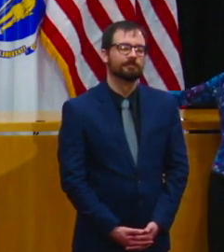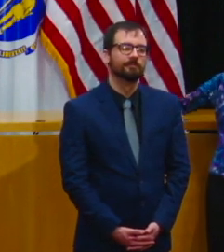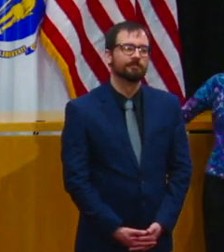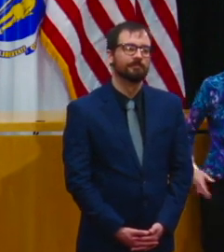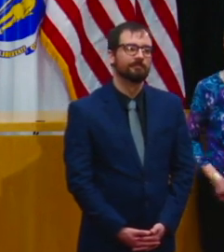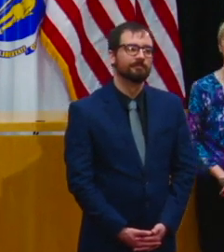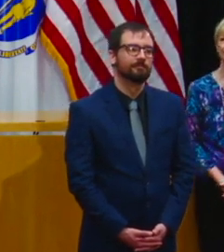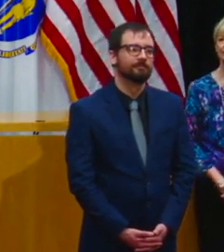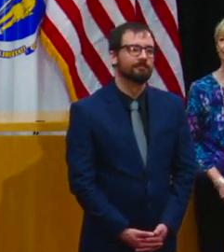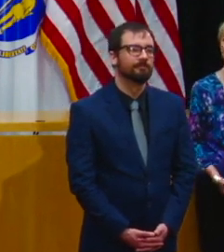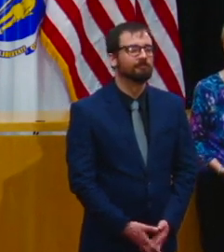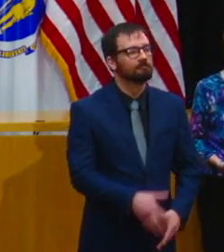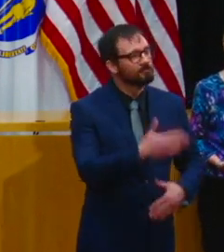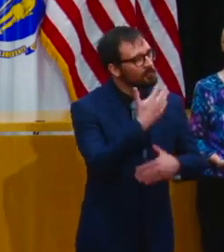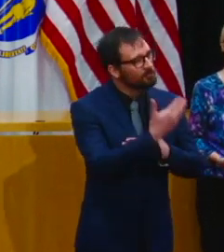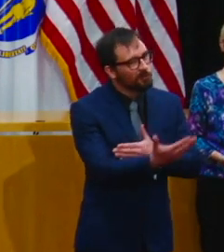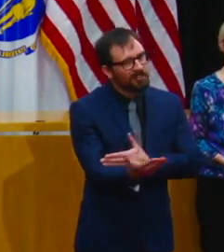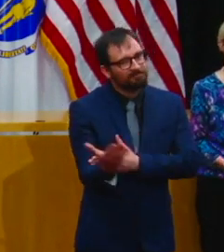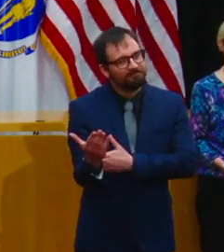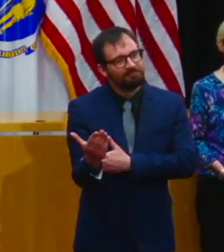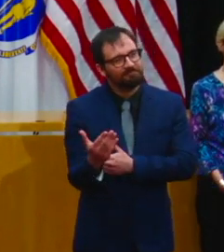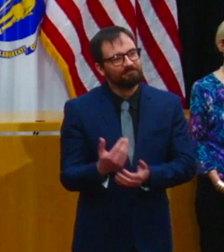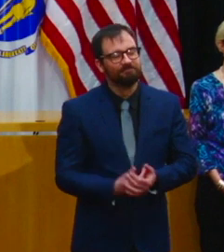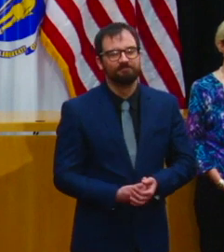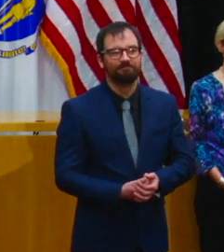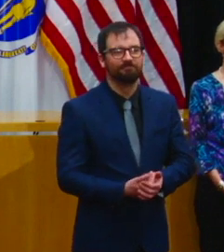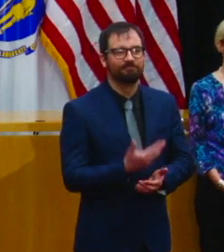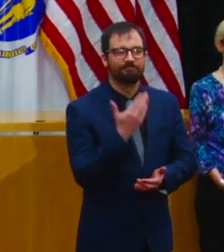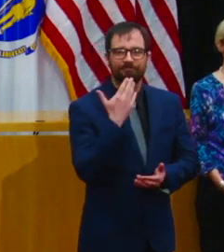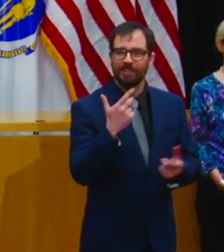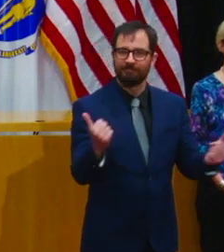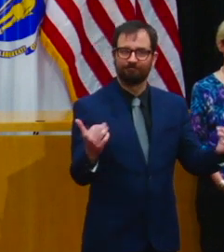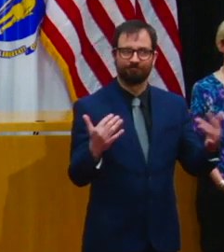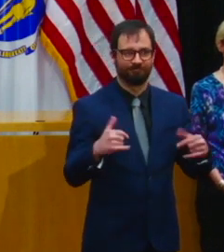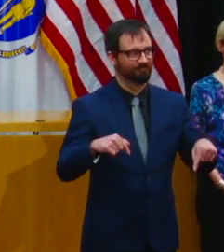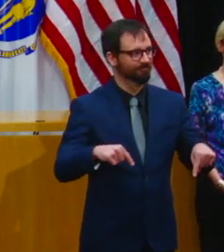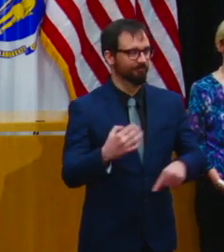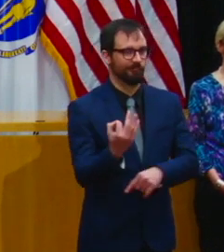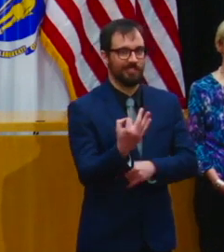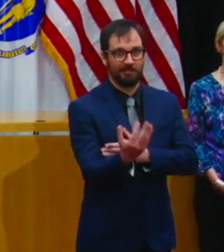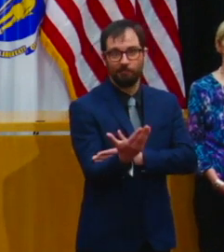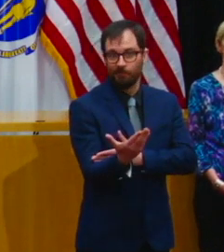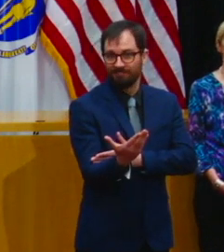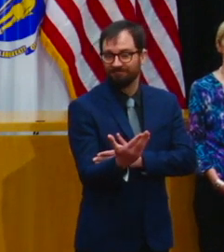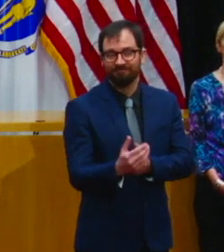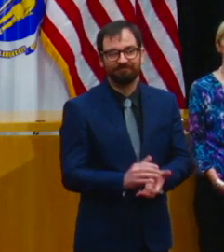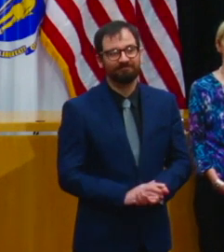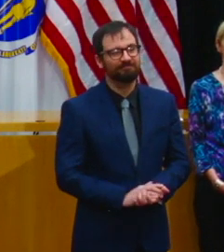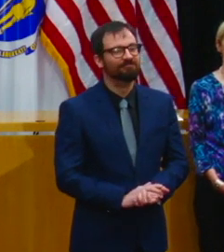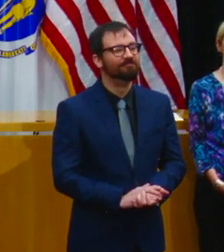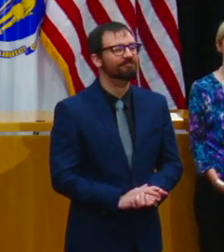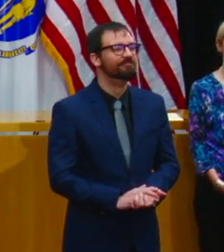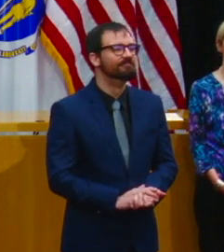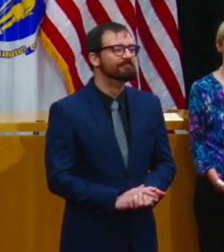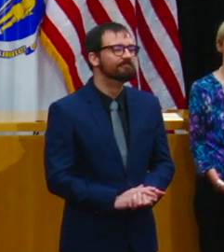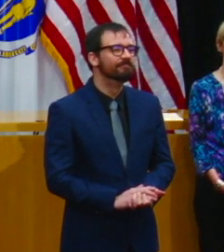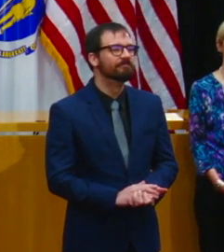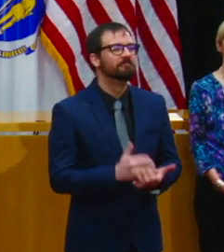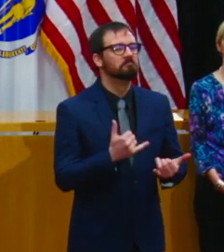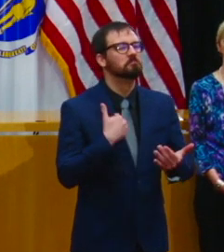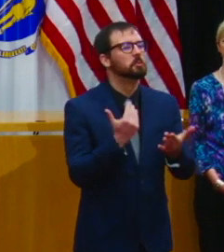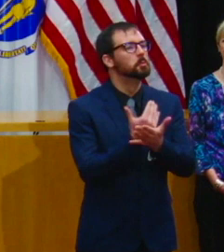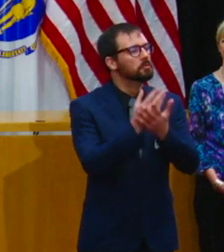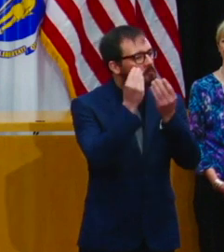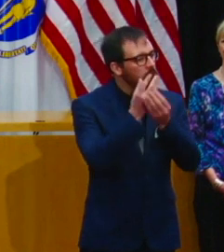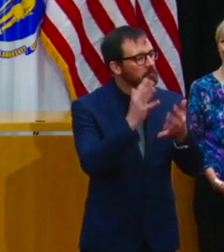So good morning, and I want to thank you for joining us on this Friday morning. Today we have a number of updates for you on some new travel